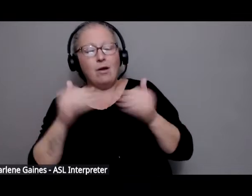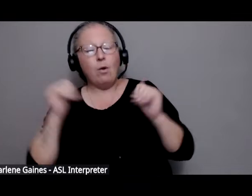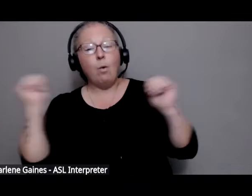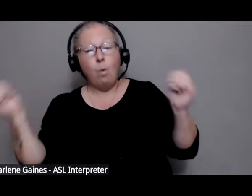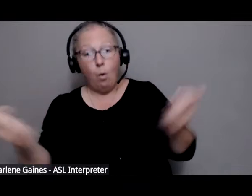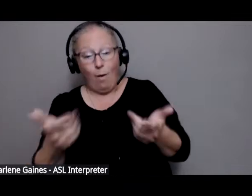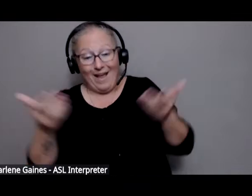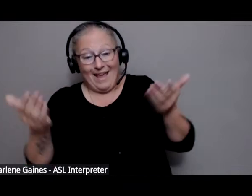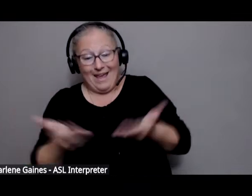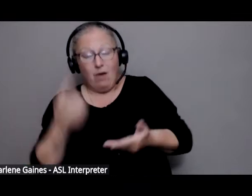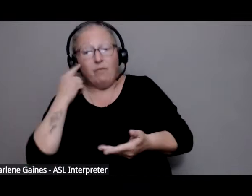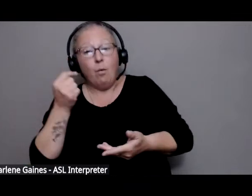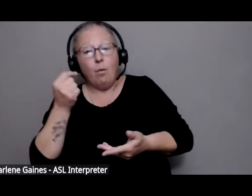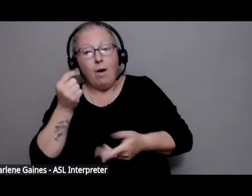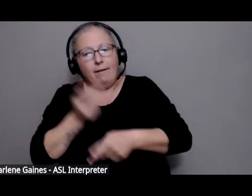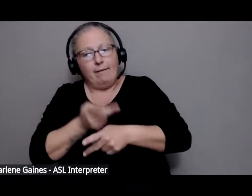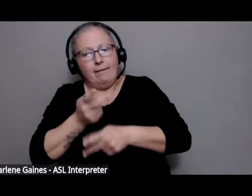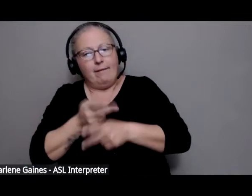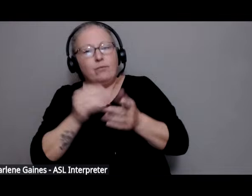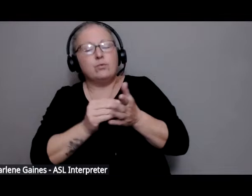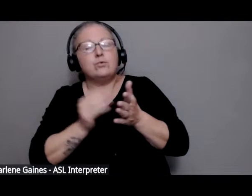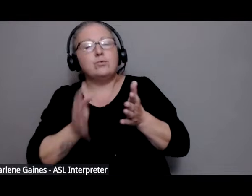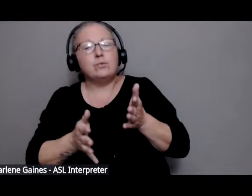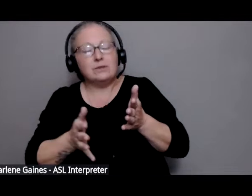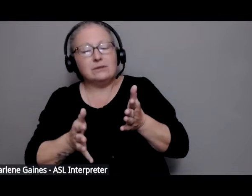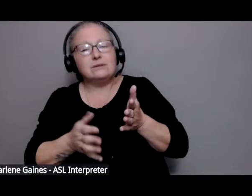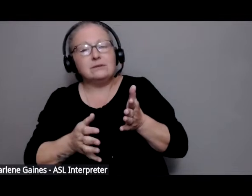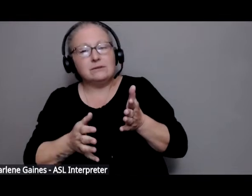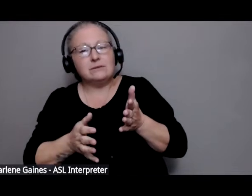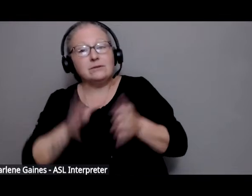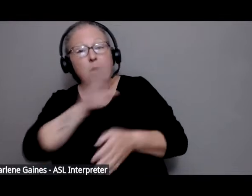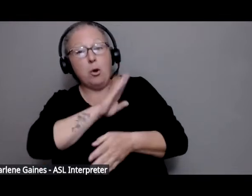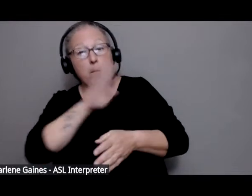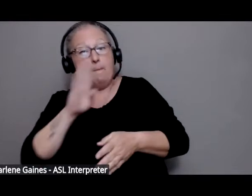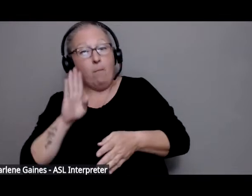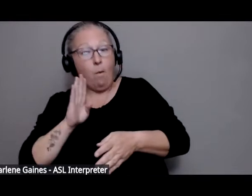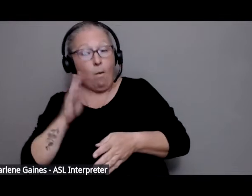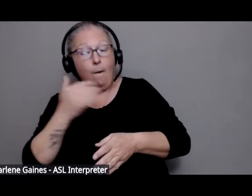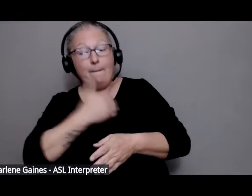the care of students. That board members wouldn't